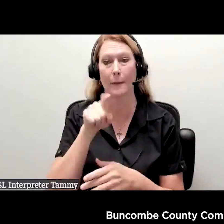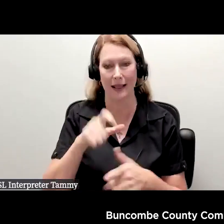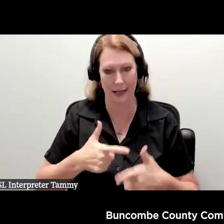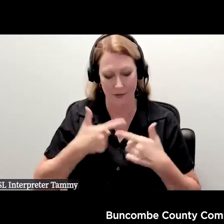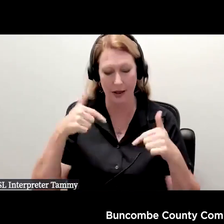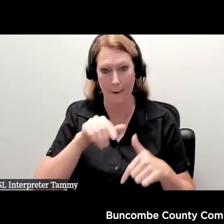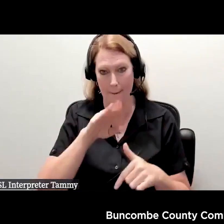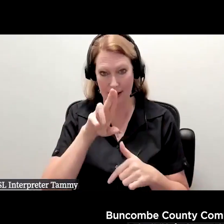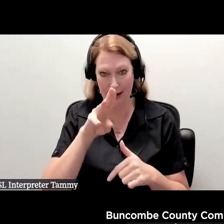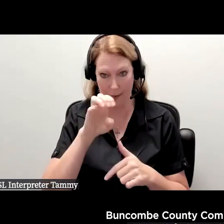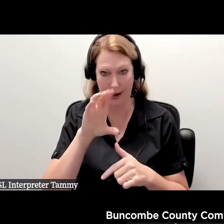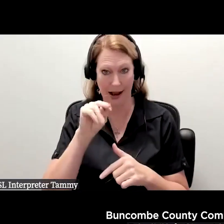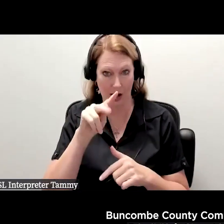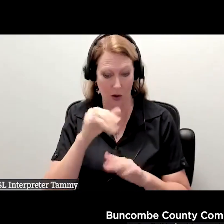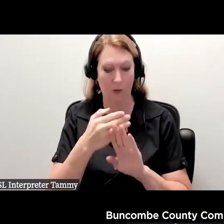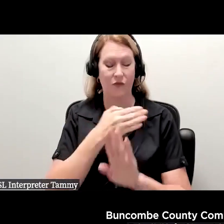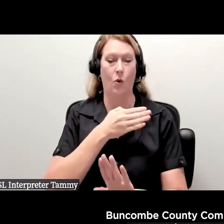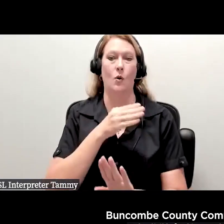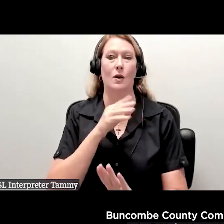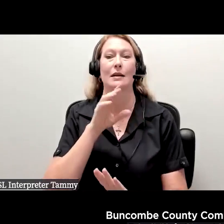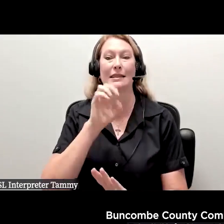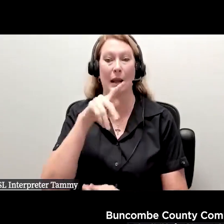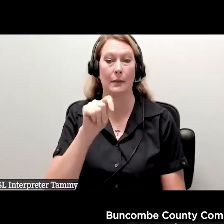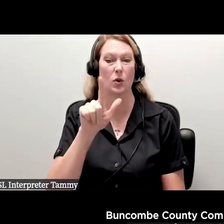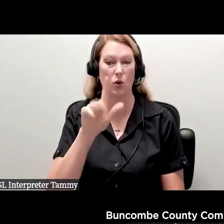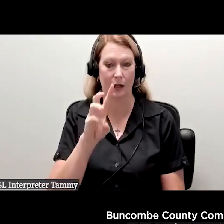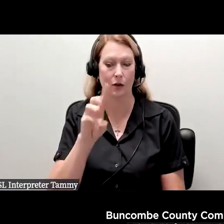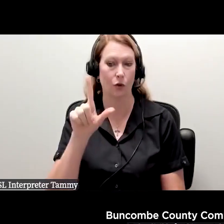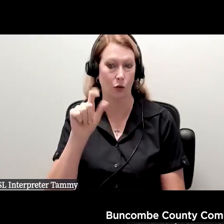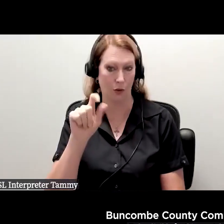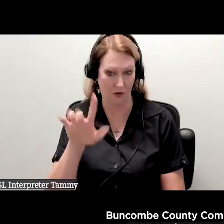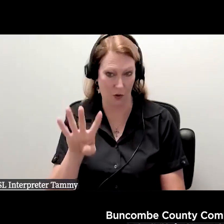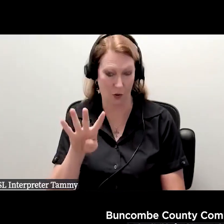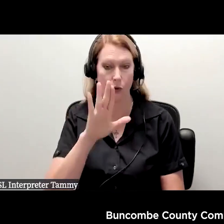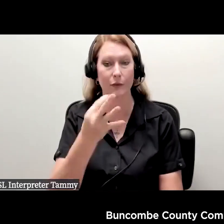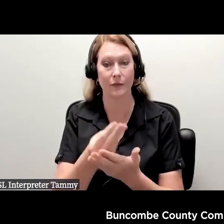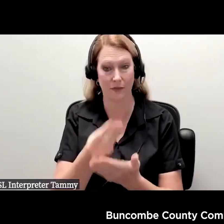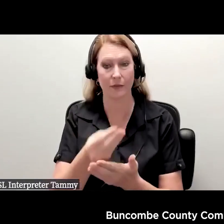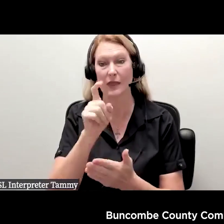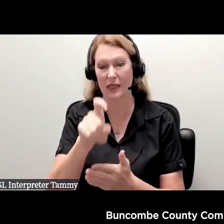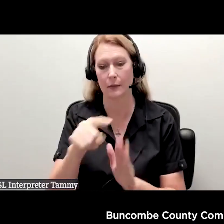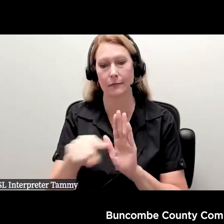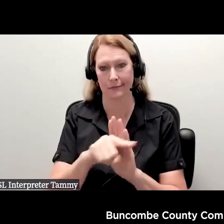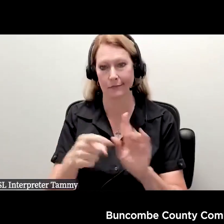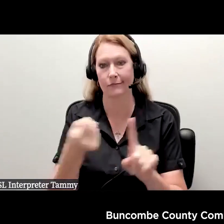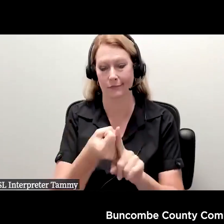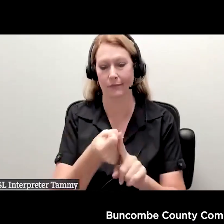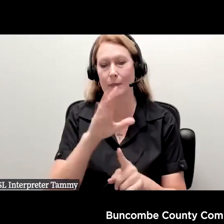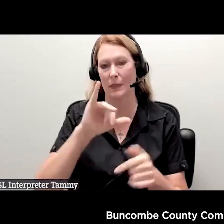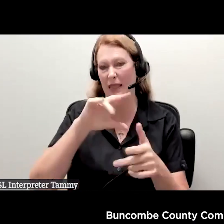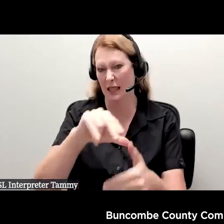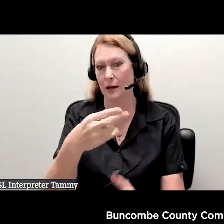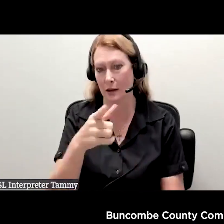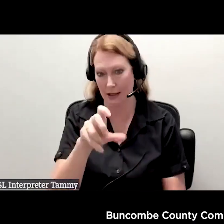County prior to September 26, 2024. Your finances must have been negatively impacted by Hurricane